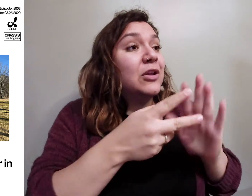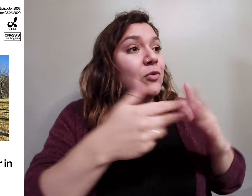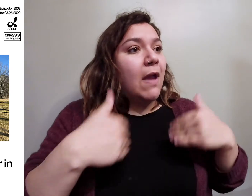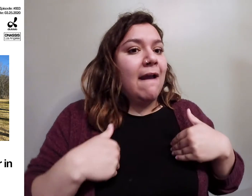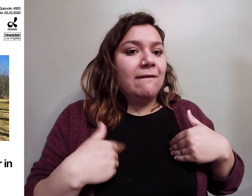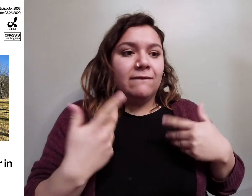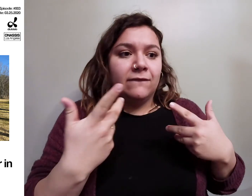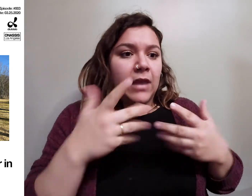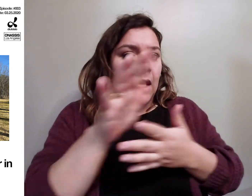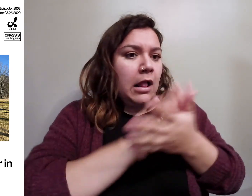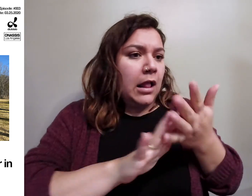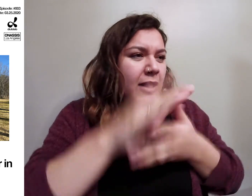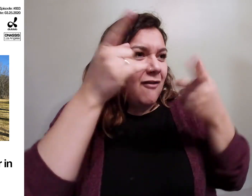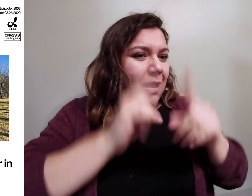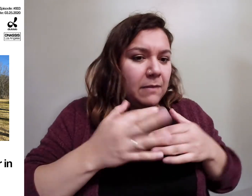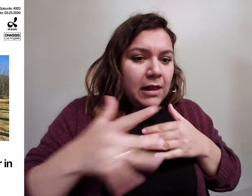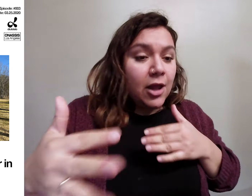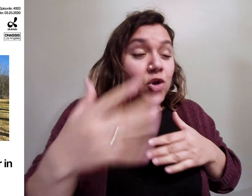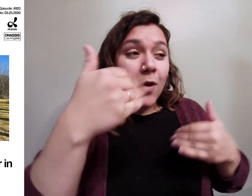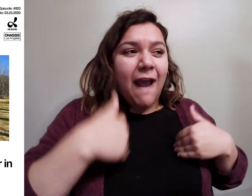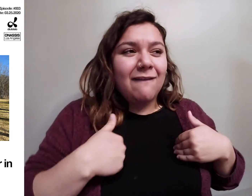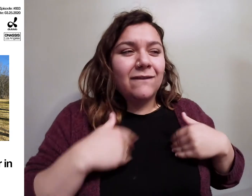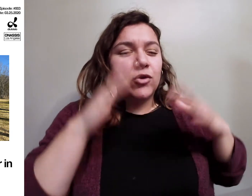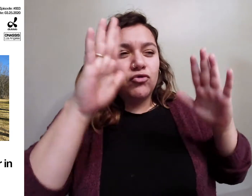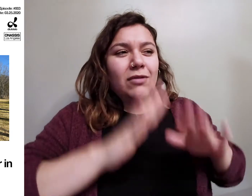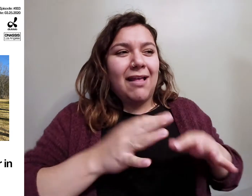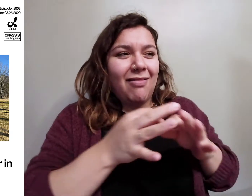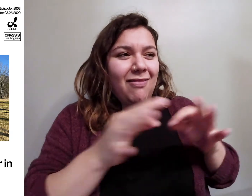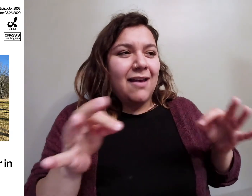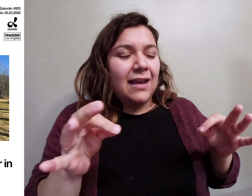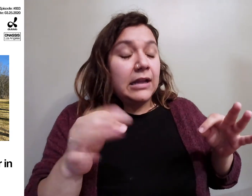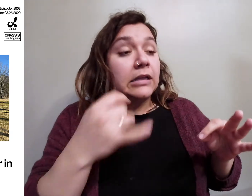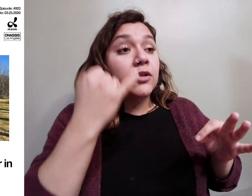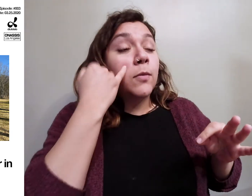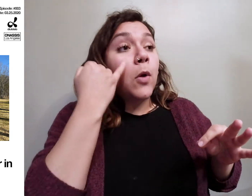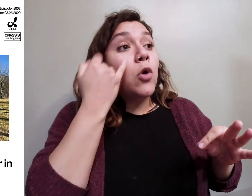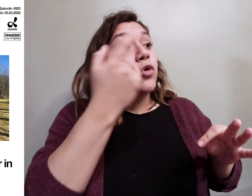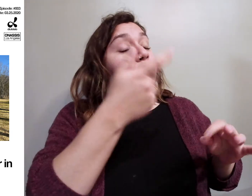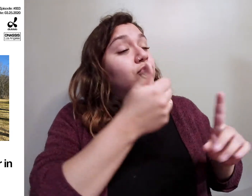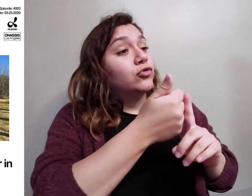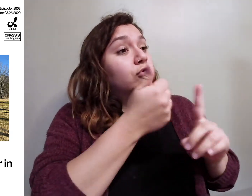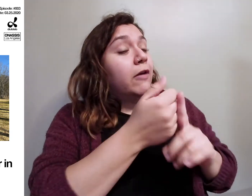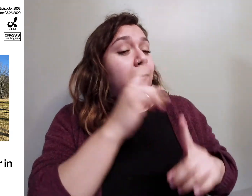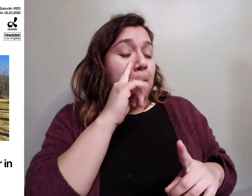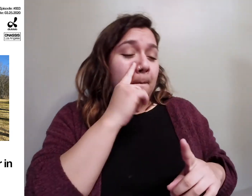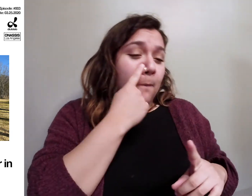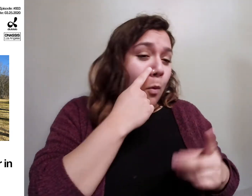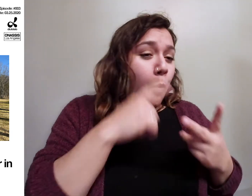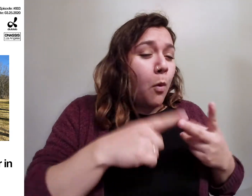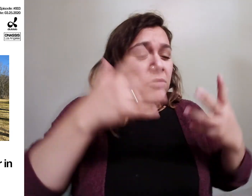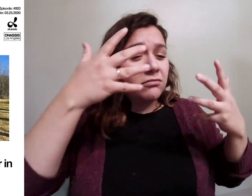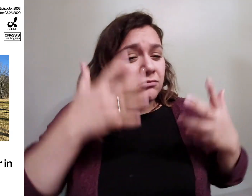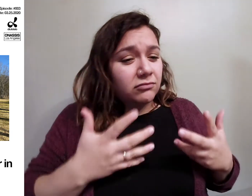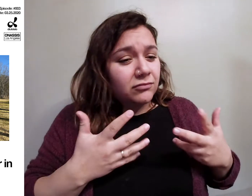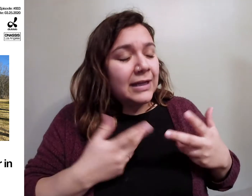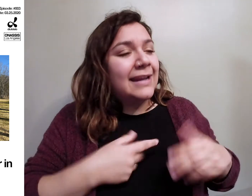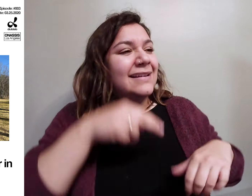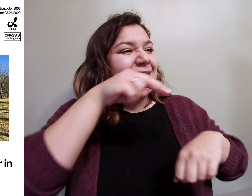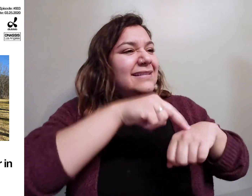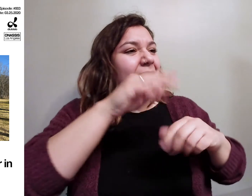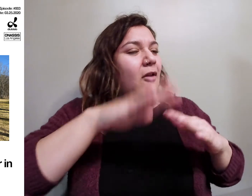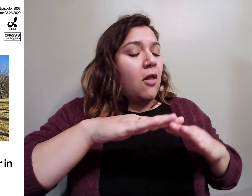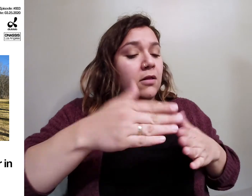this wonderful line where you say, if you are ever bored or blue, stand on the street